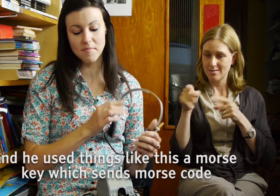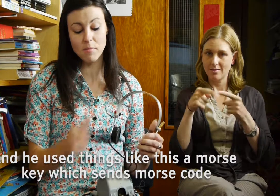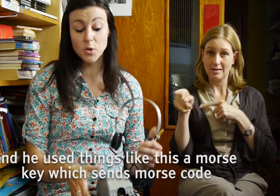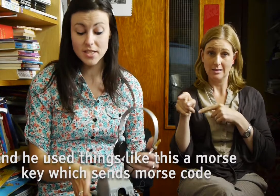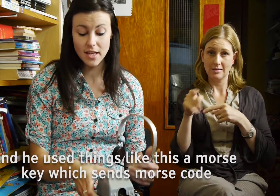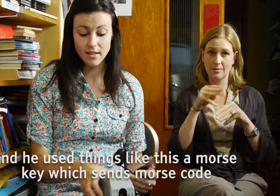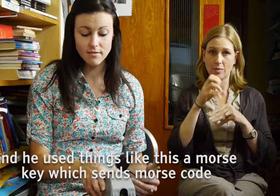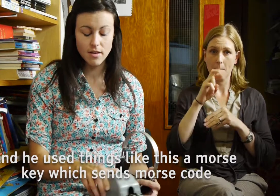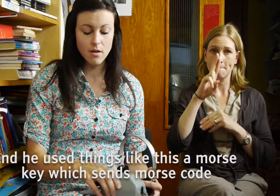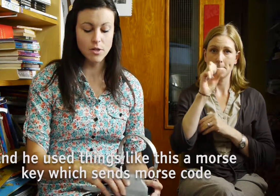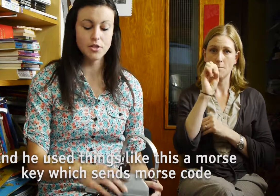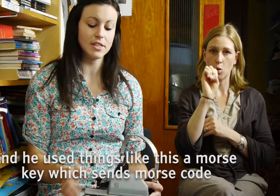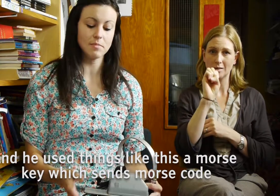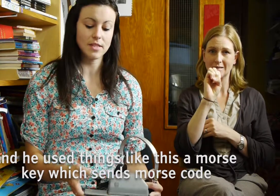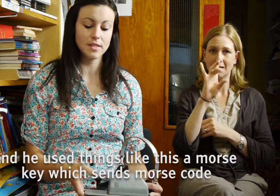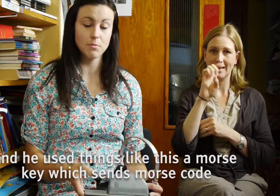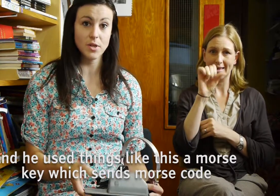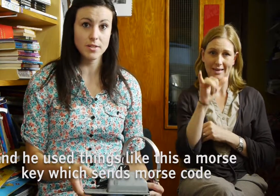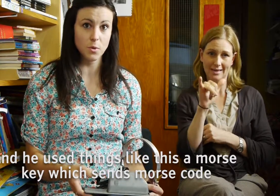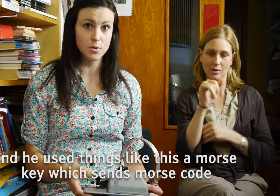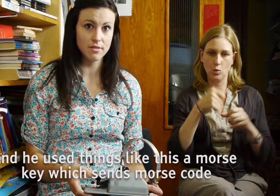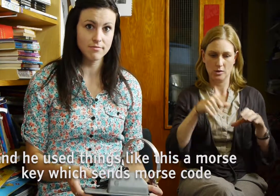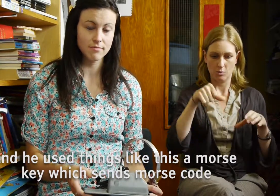a Morse key, which transmits Morse code.